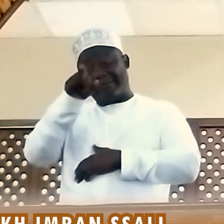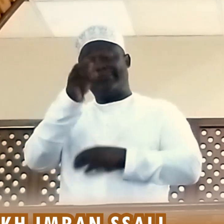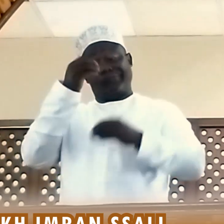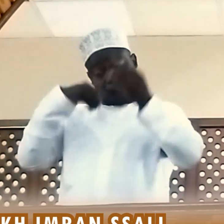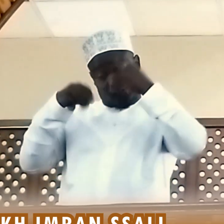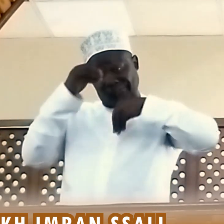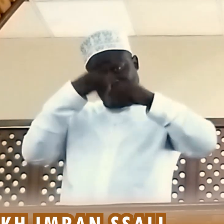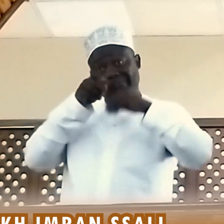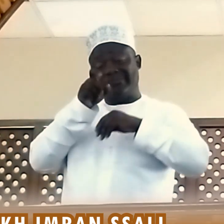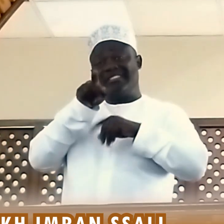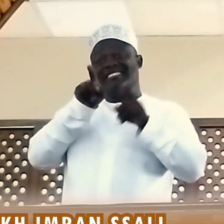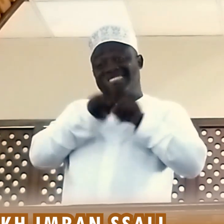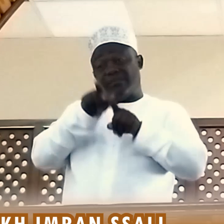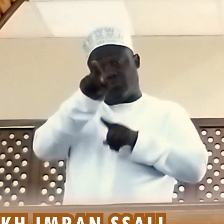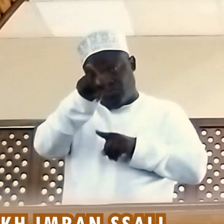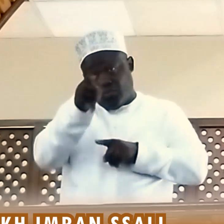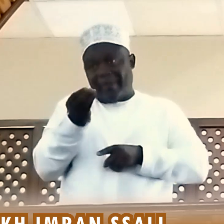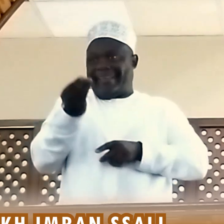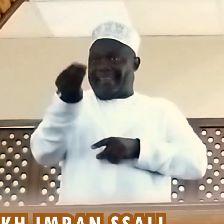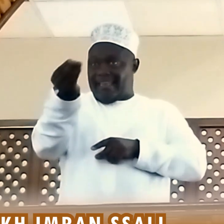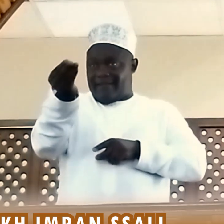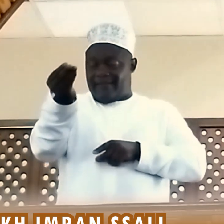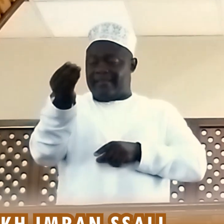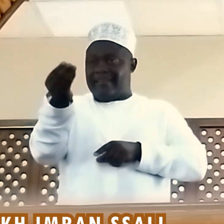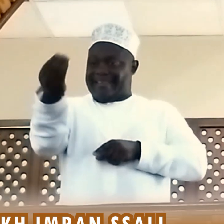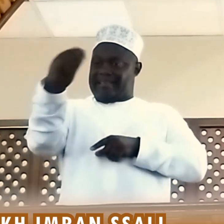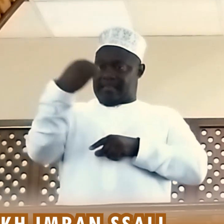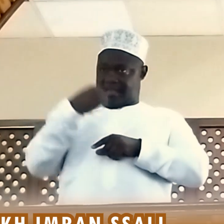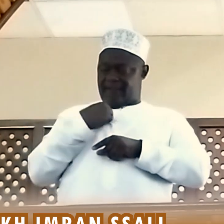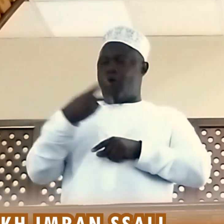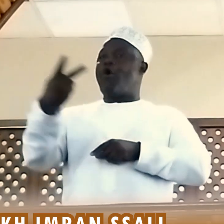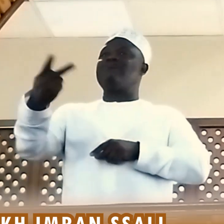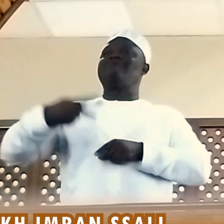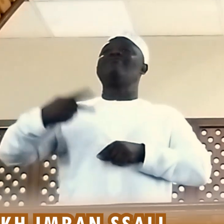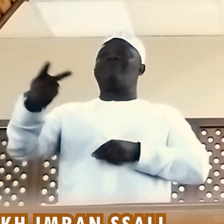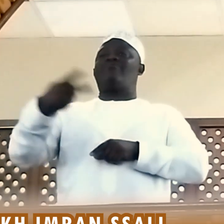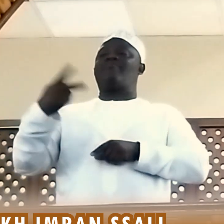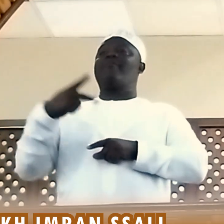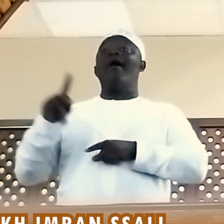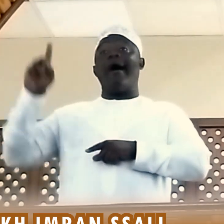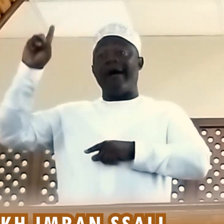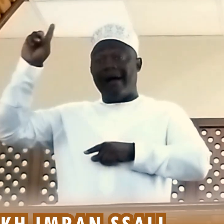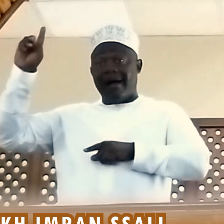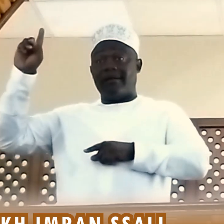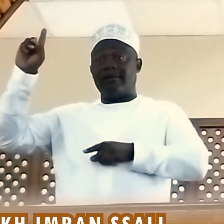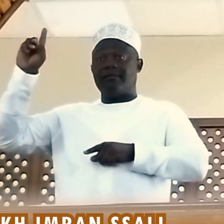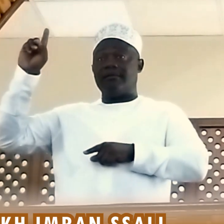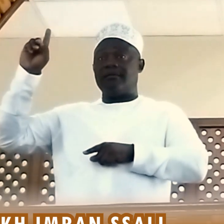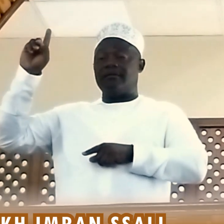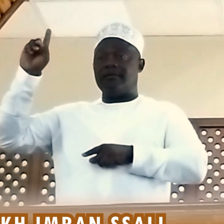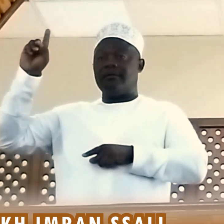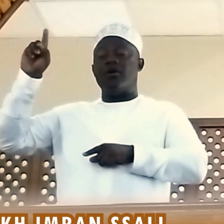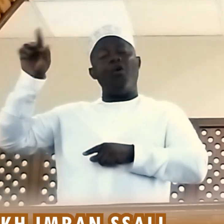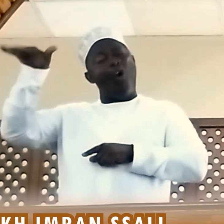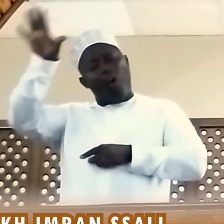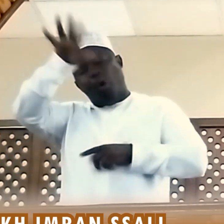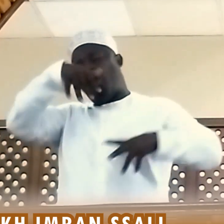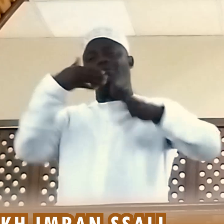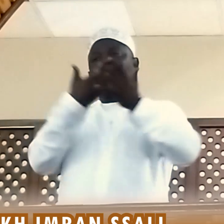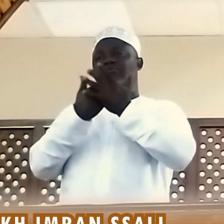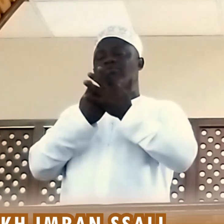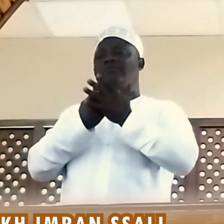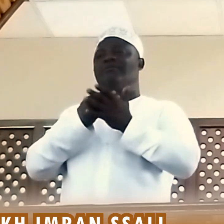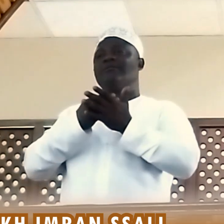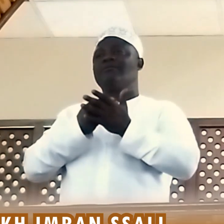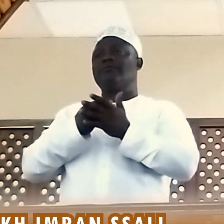nguzi no ya jimua. Buna Allah subhanahu wa ta'ala yabako limiranga